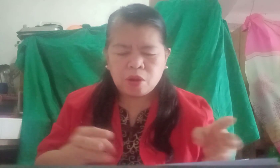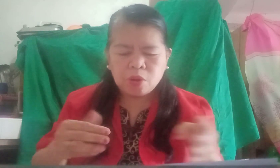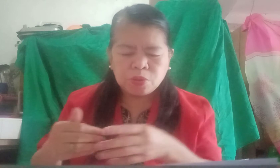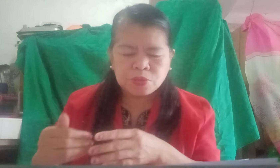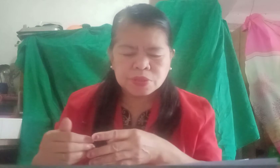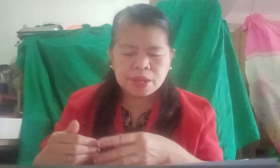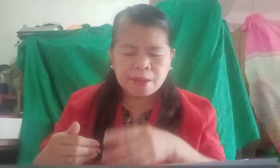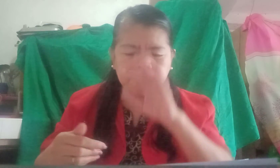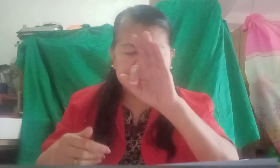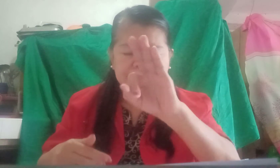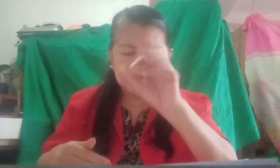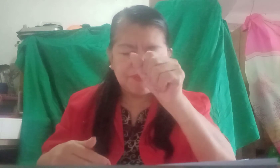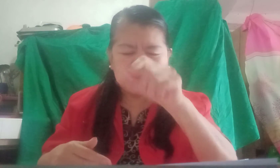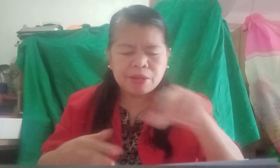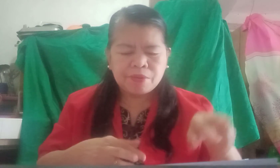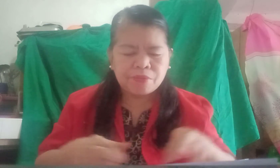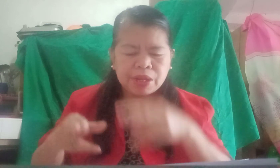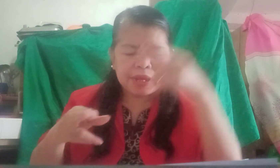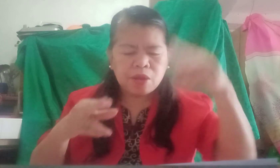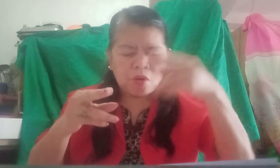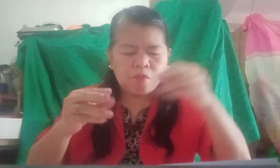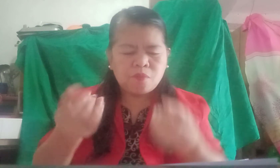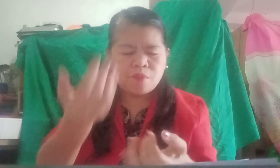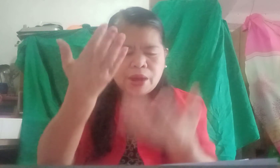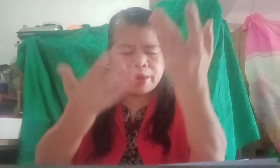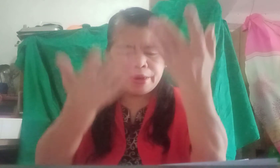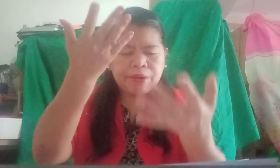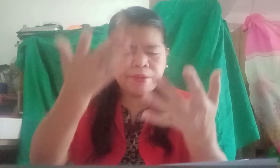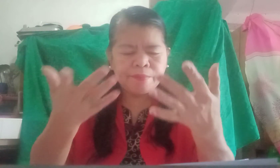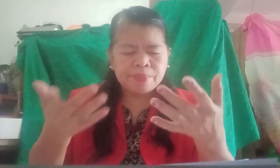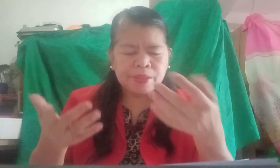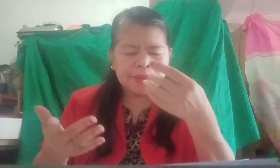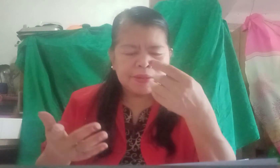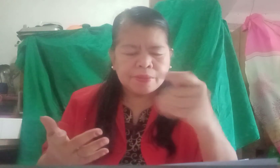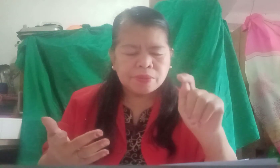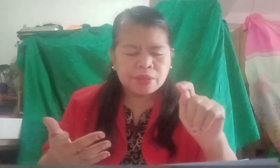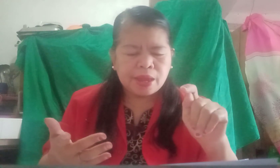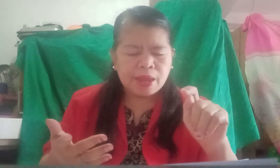Close the Pacific Ring of Fire, the